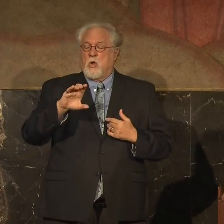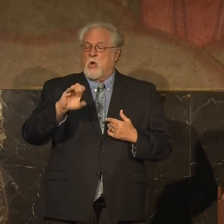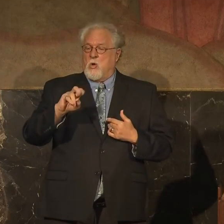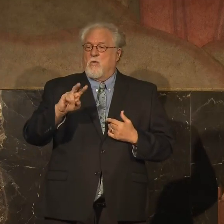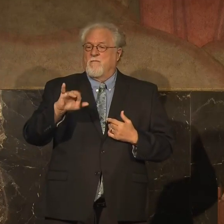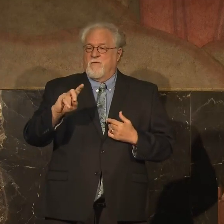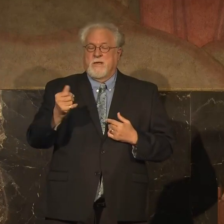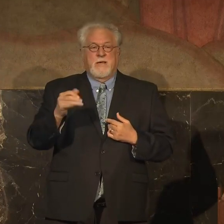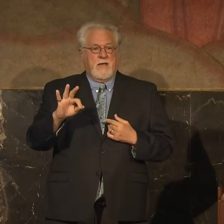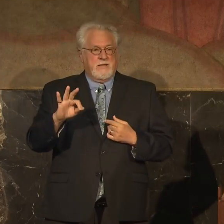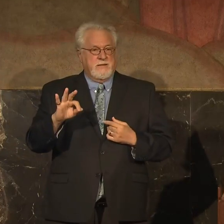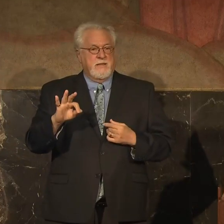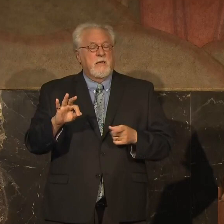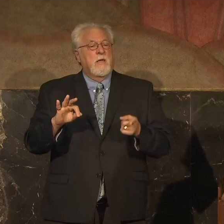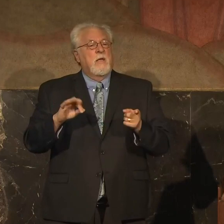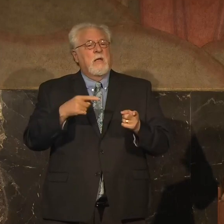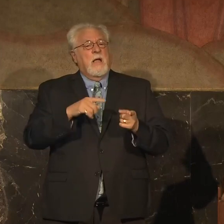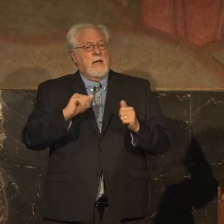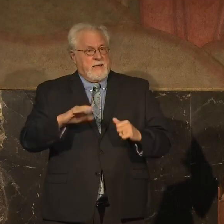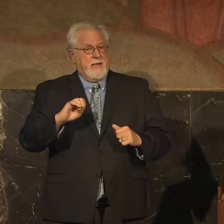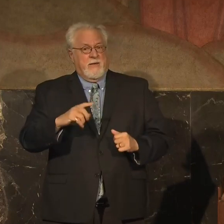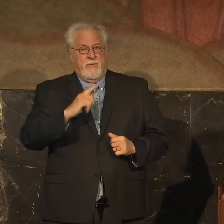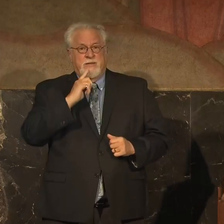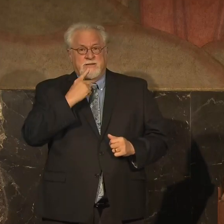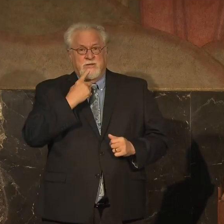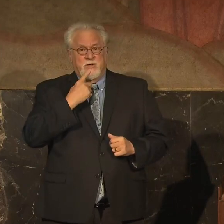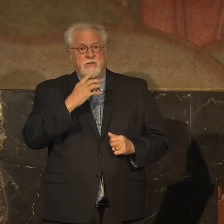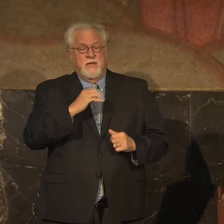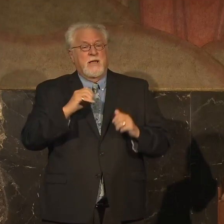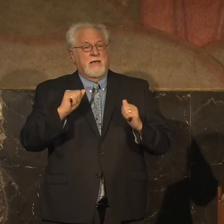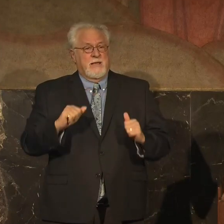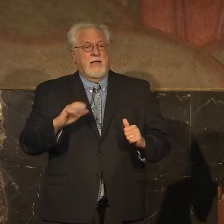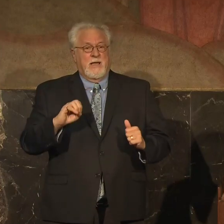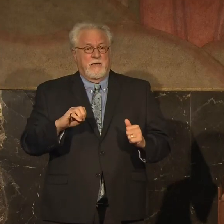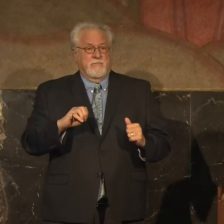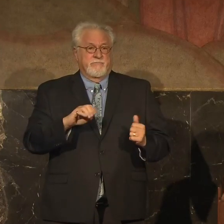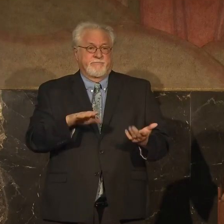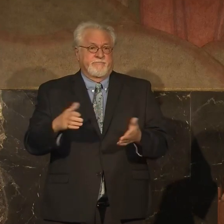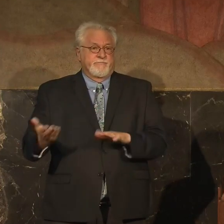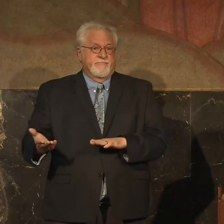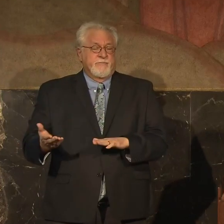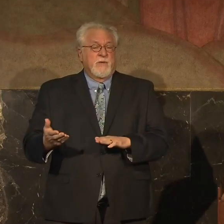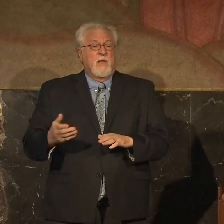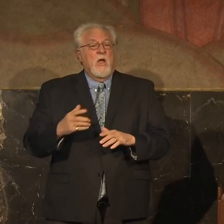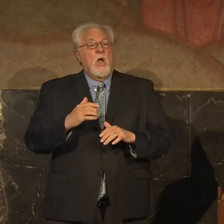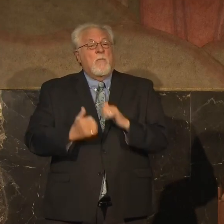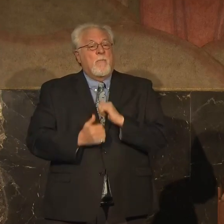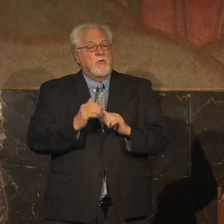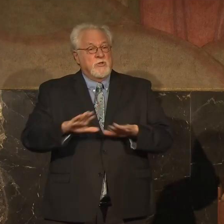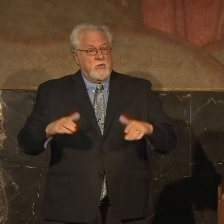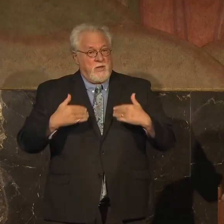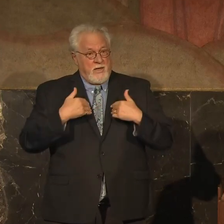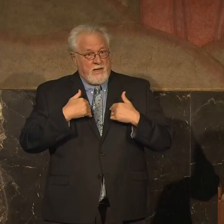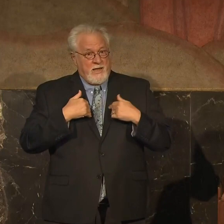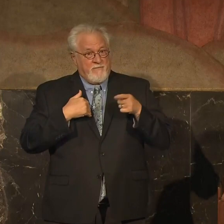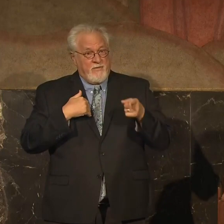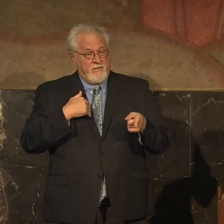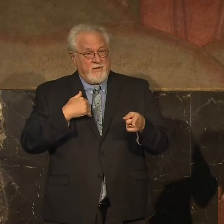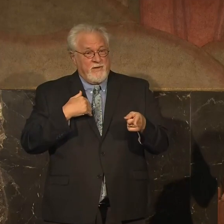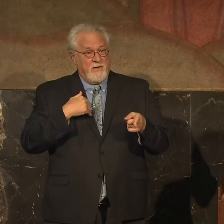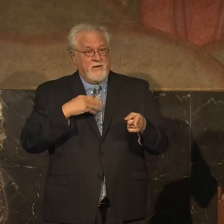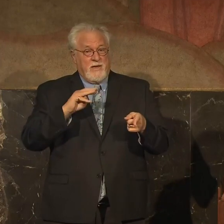disease. And it can be serious and it can be deadly. But most children who are diagnosed with this